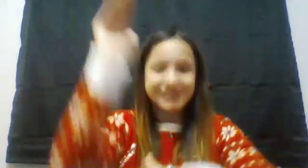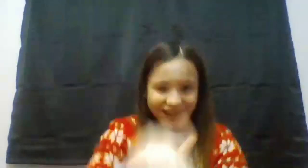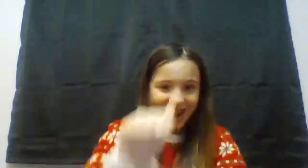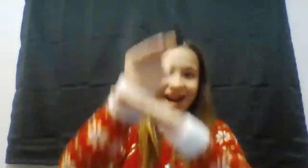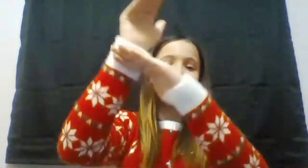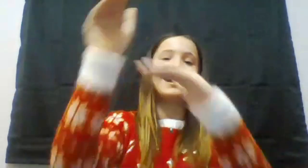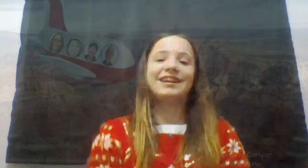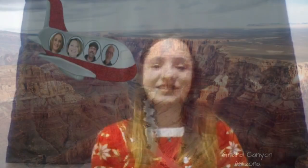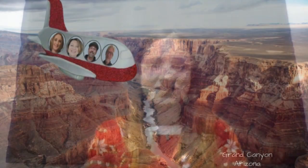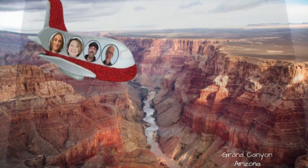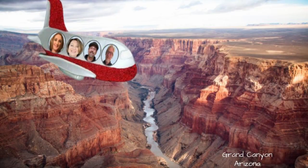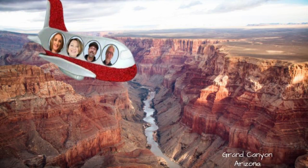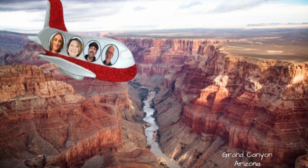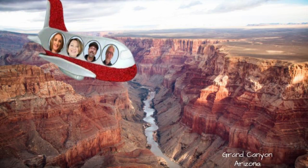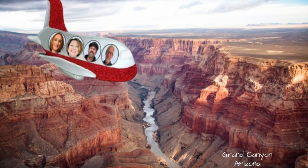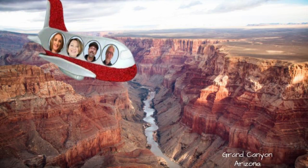good night."